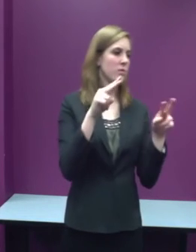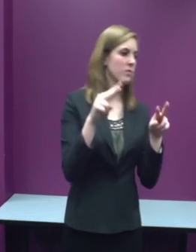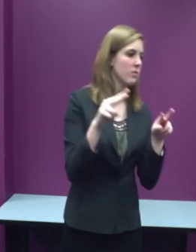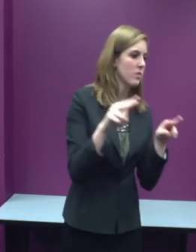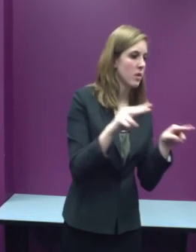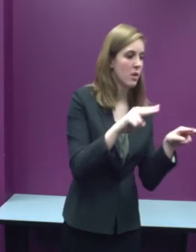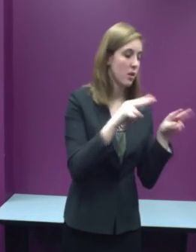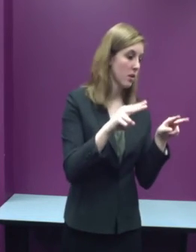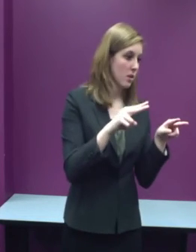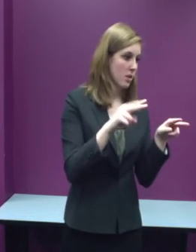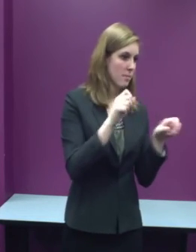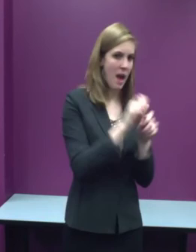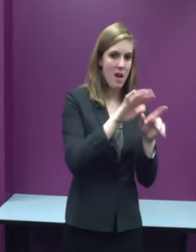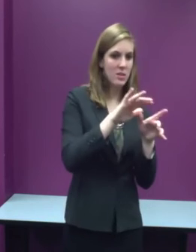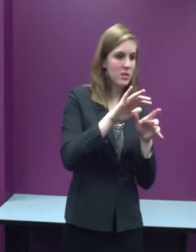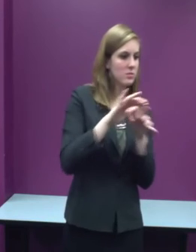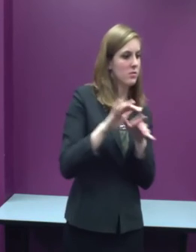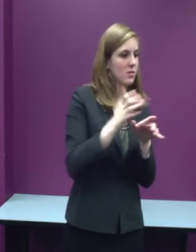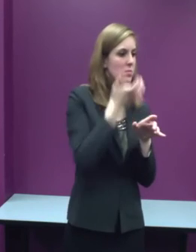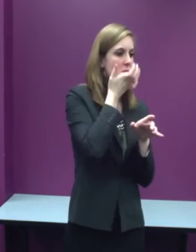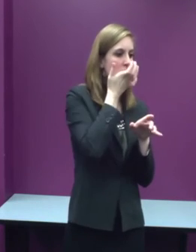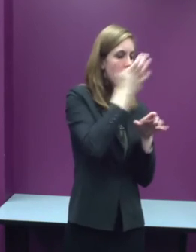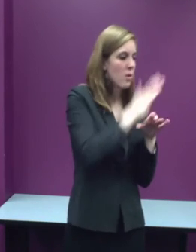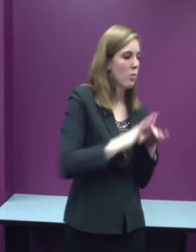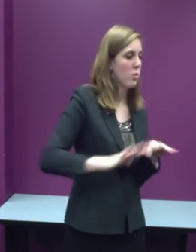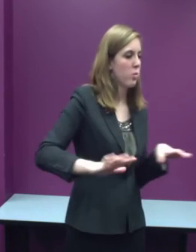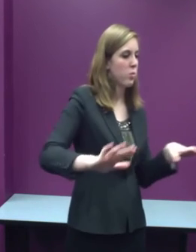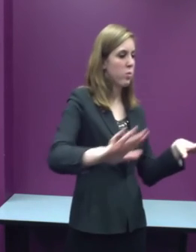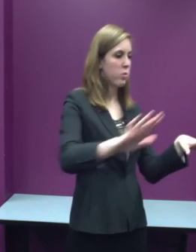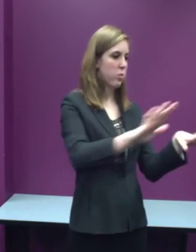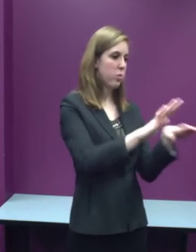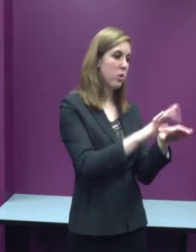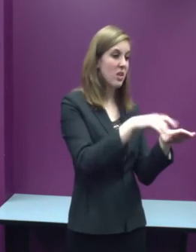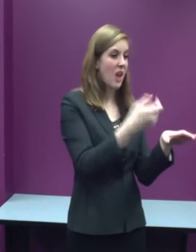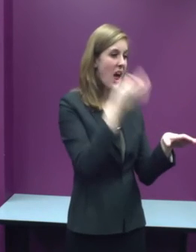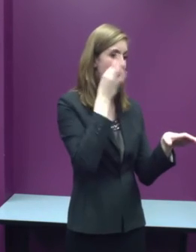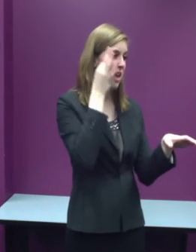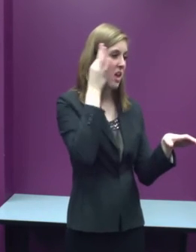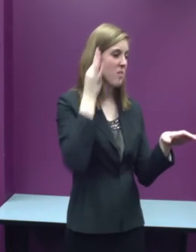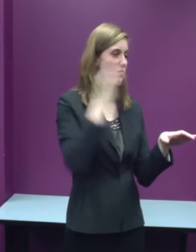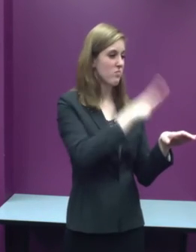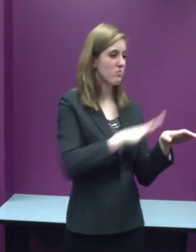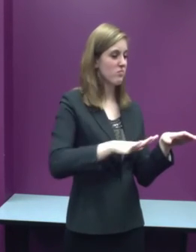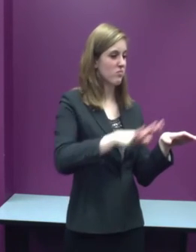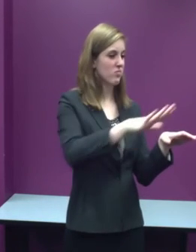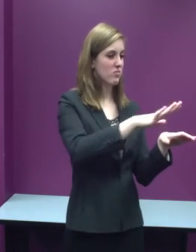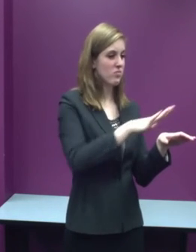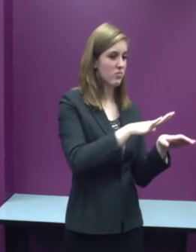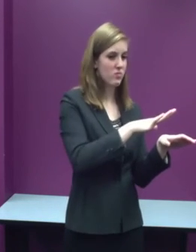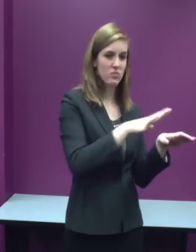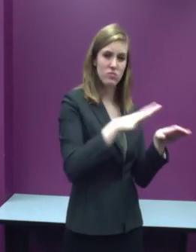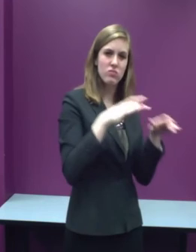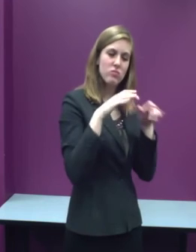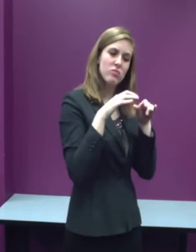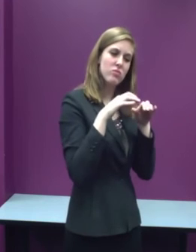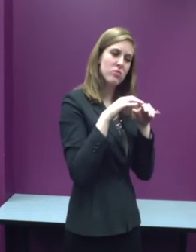They were found by children of the Nez Perce tribe and made their way to a nearby village. As the story goes, the strangers